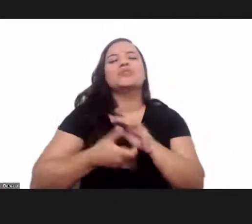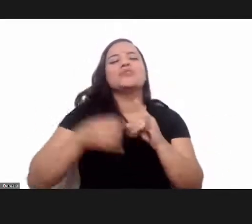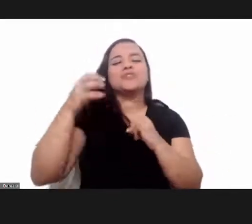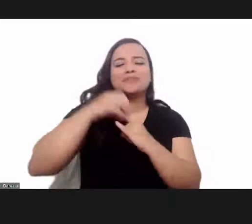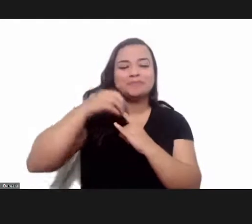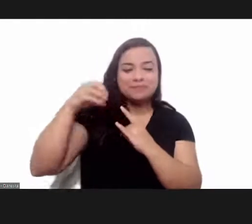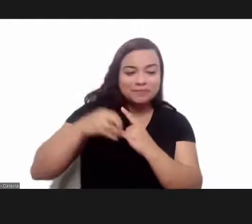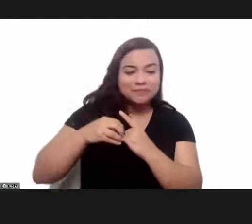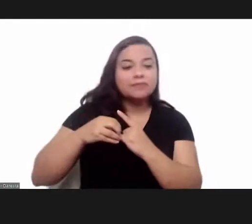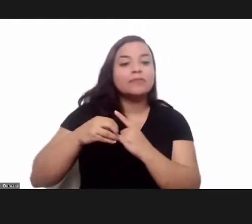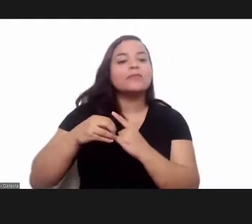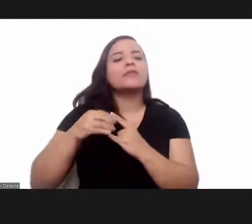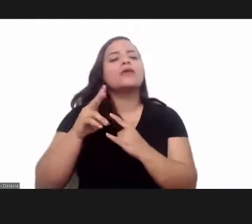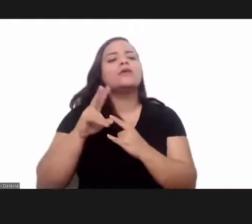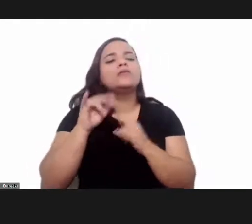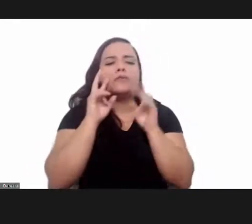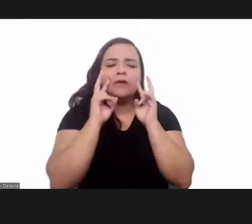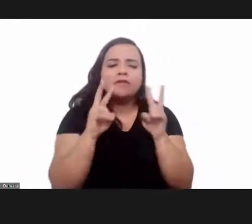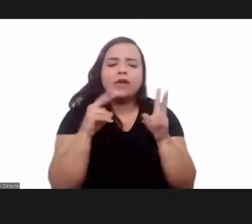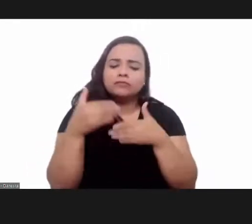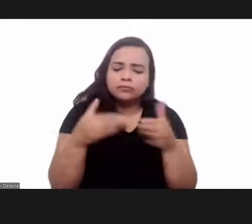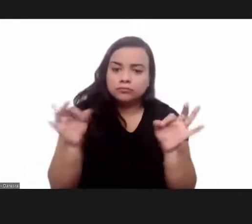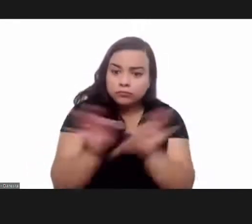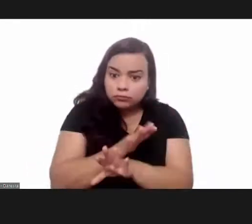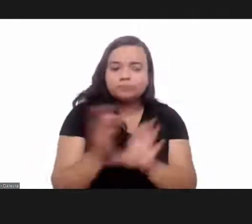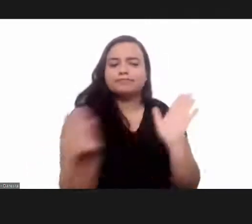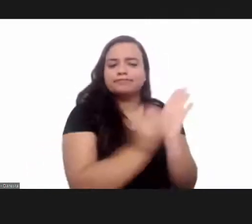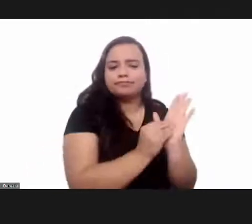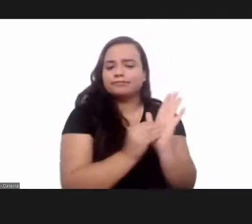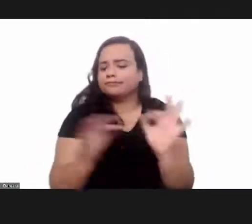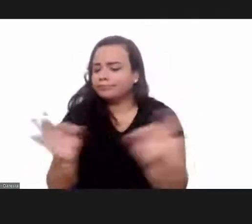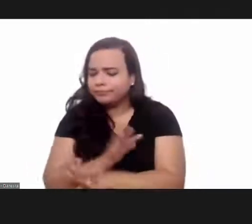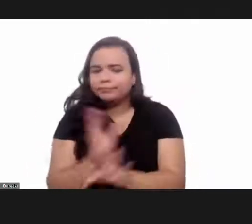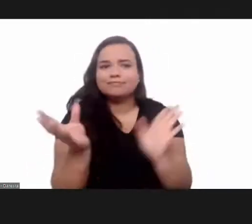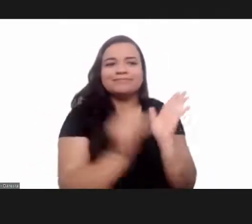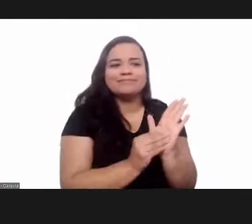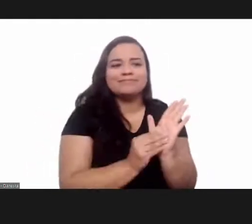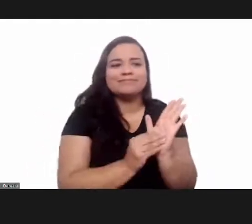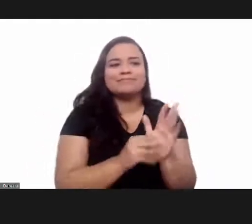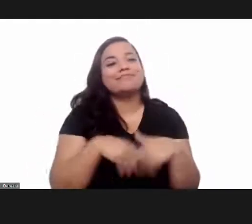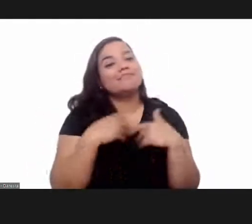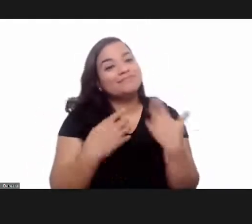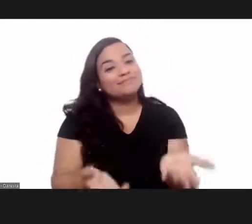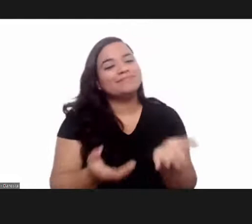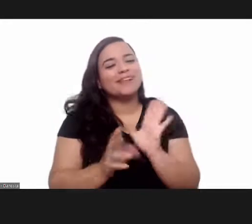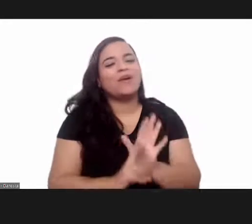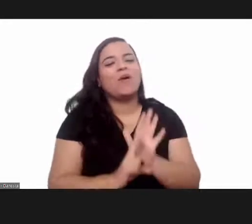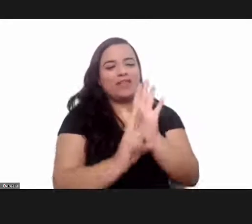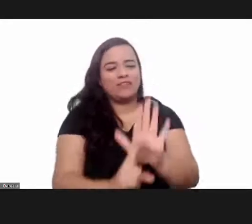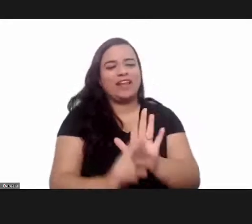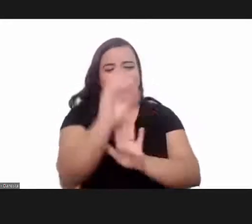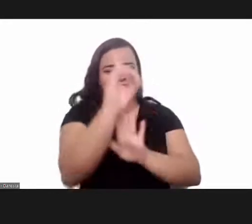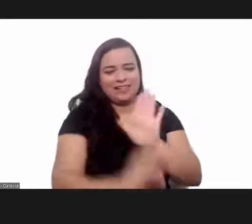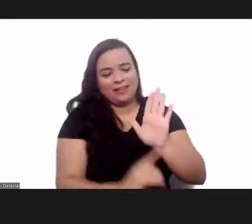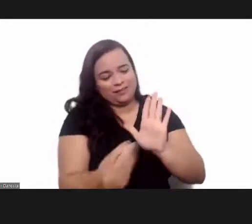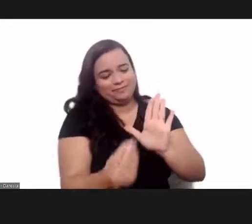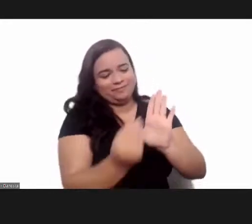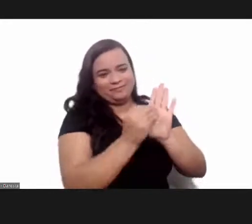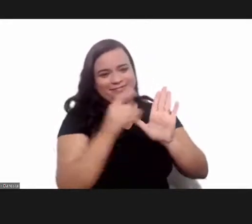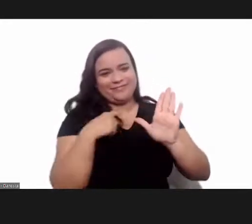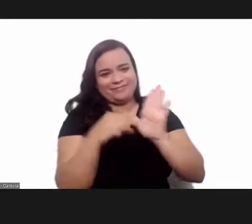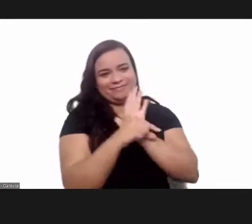studies by the osvaldo cruz institute when the articles are concluded there's a reference the decree